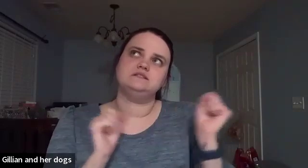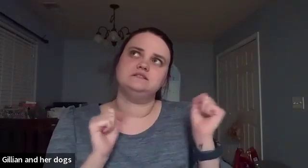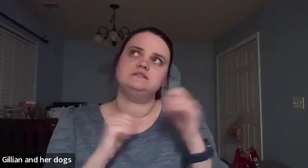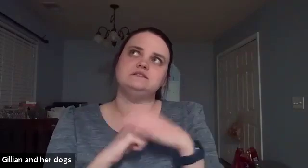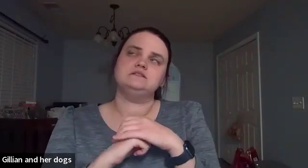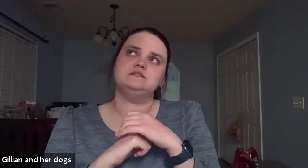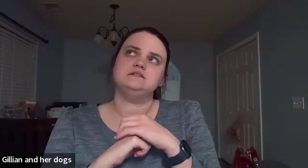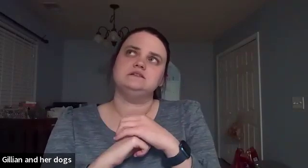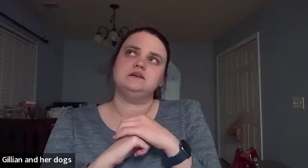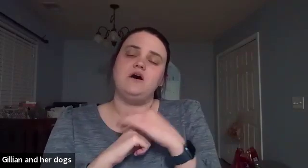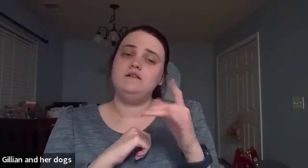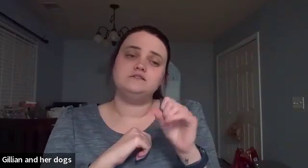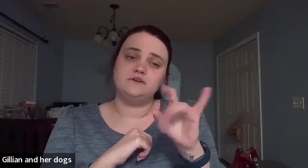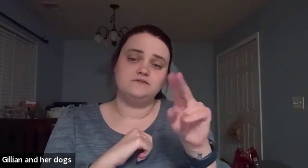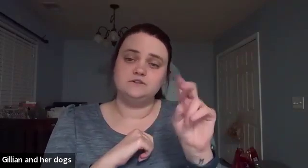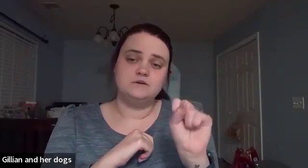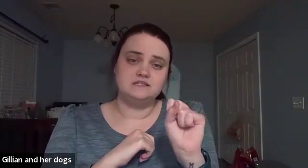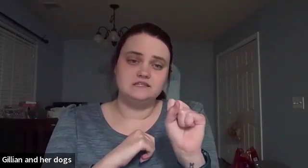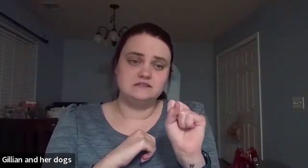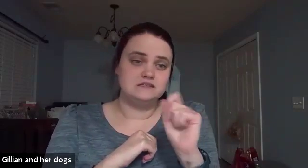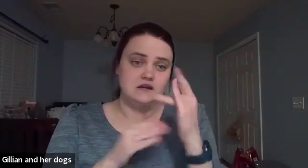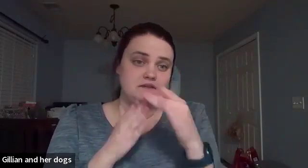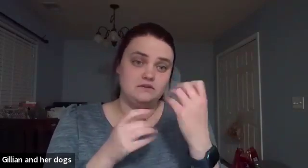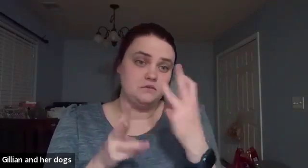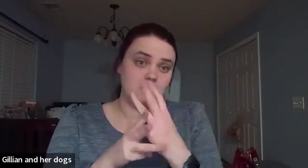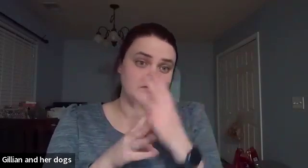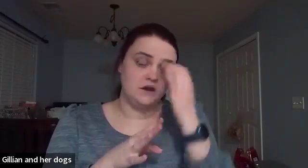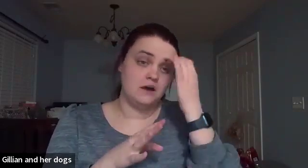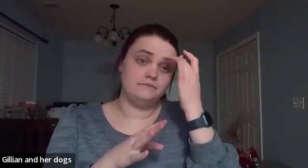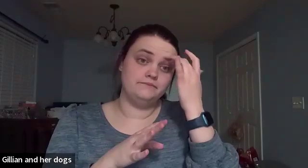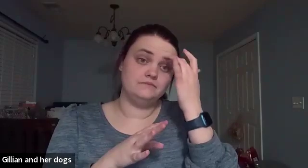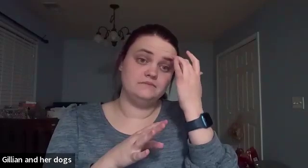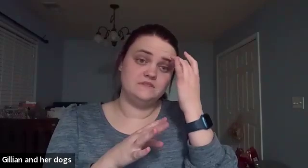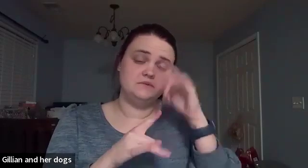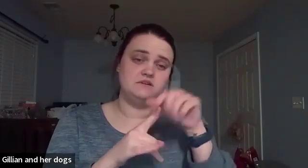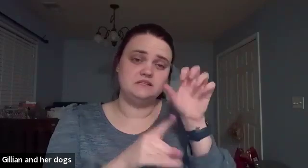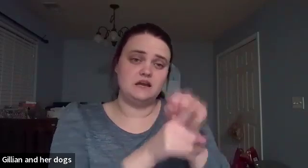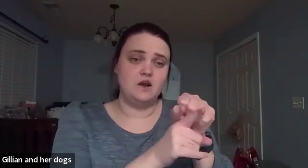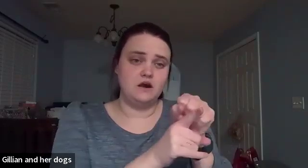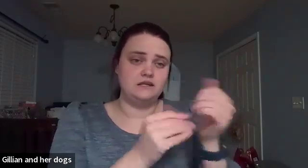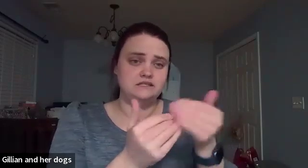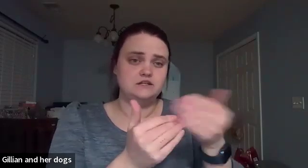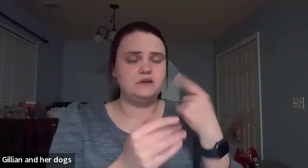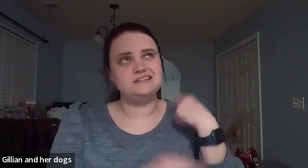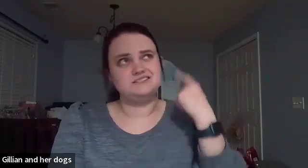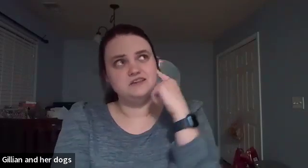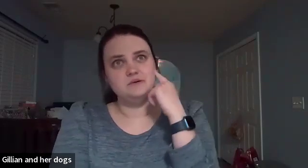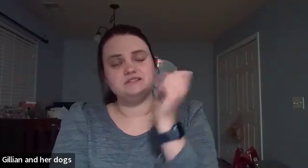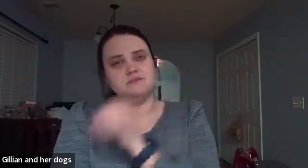seasons. All else fails, finger spelling seasons is not the end of the world. Typically it's kind of caught easier, but I started thinking about